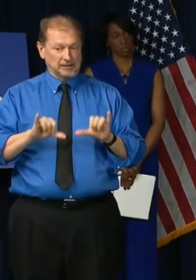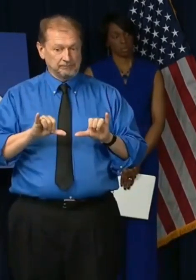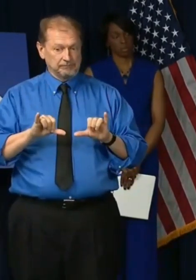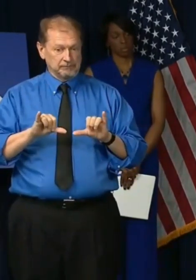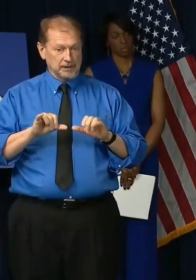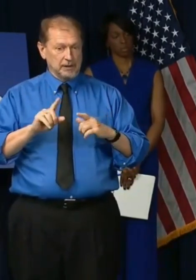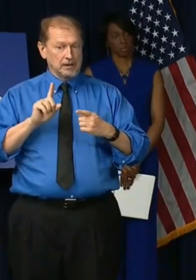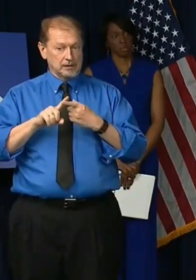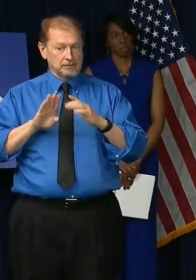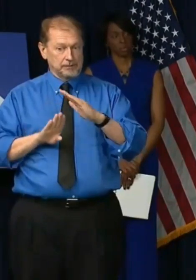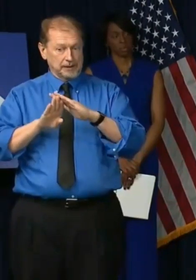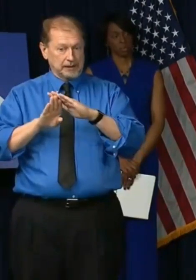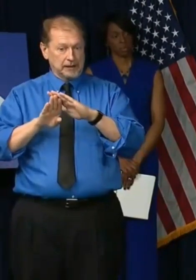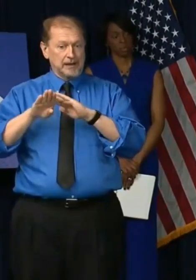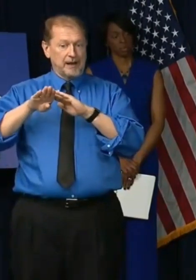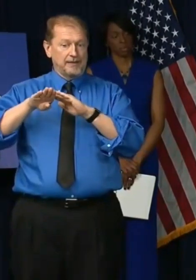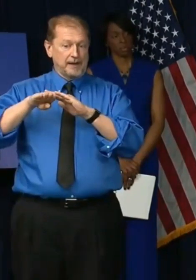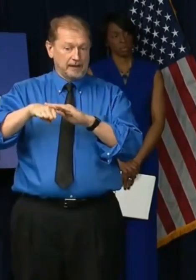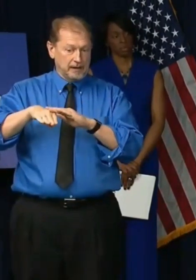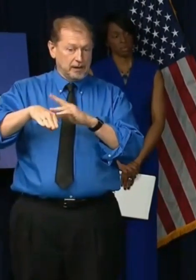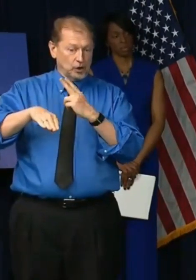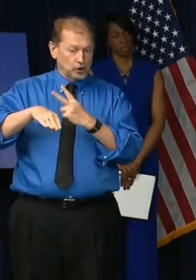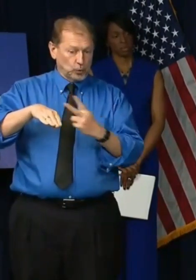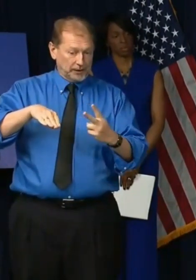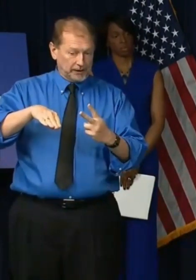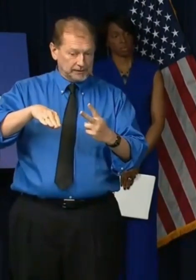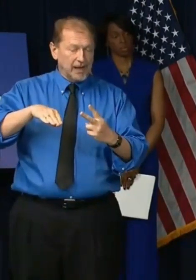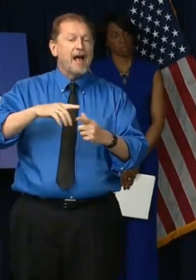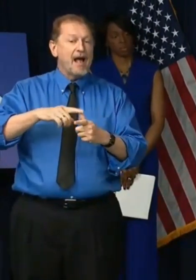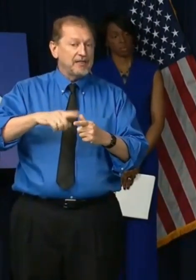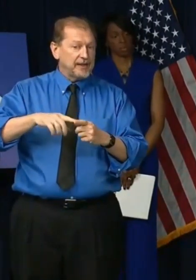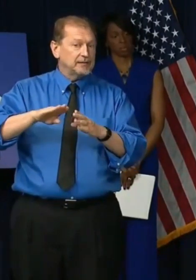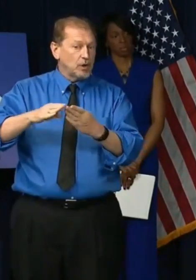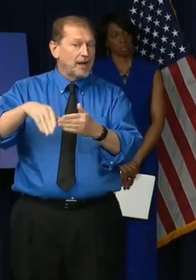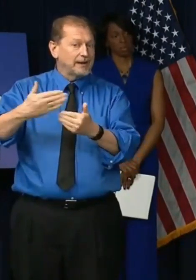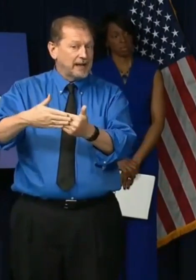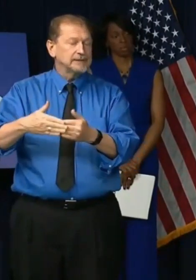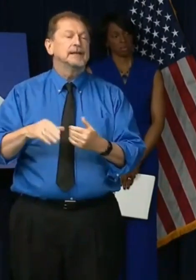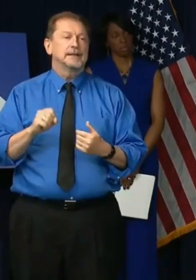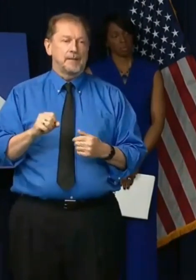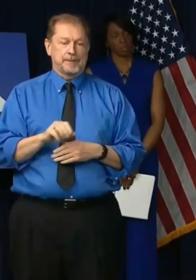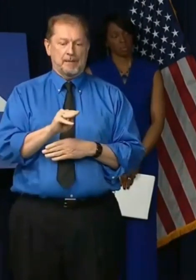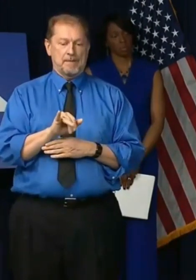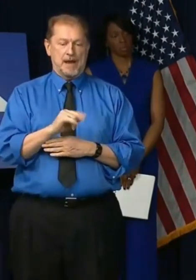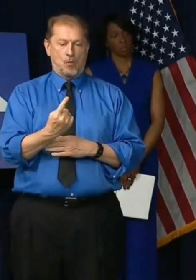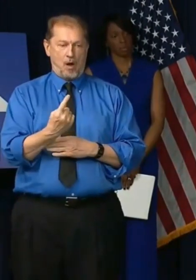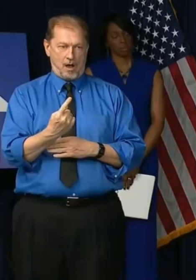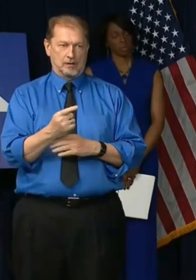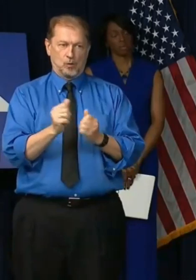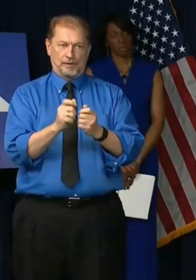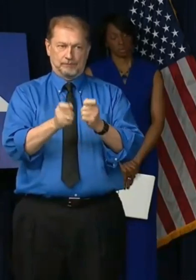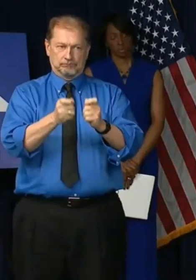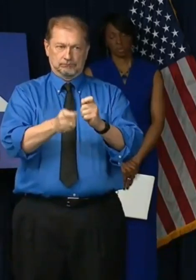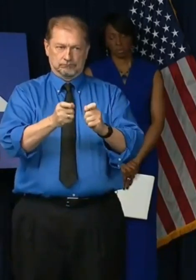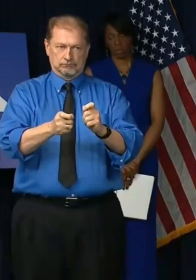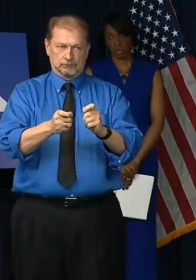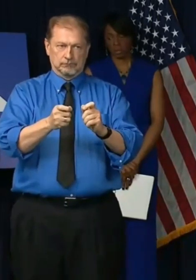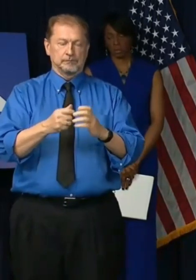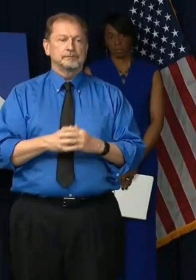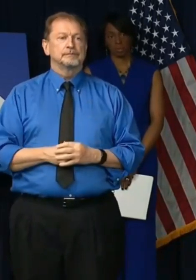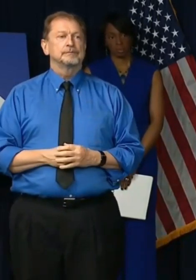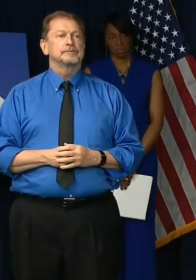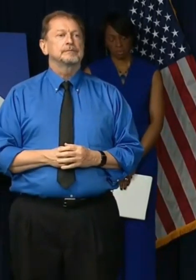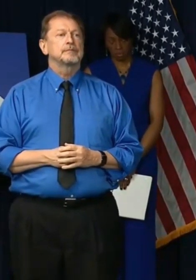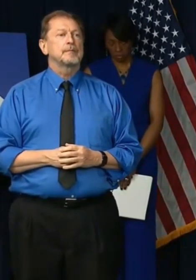2 weeks. The ones that'll go in place May 1, that's correct, which are different than the ones that have been in place in April. That's right. Thank you